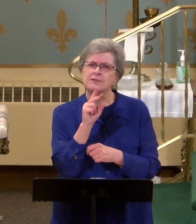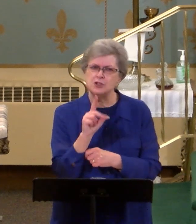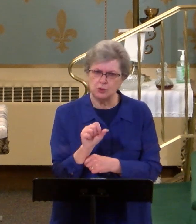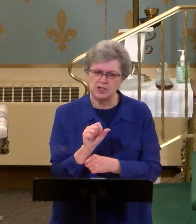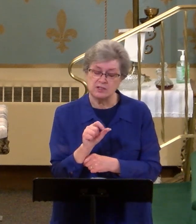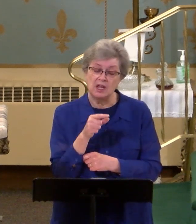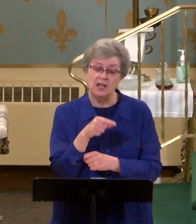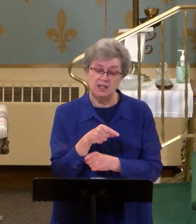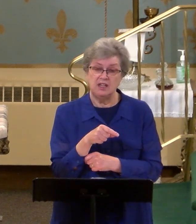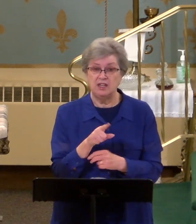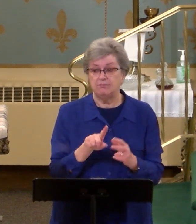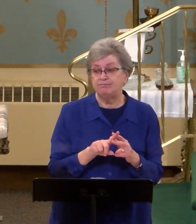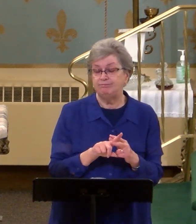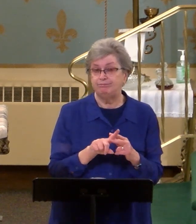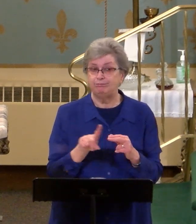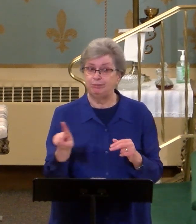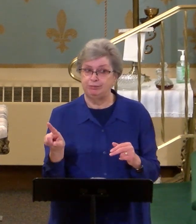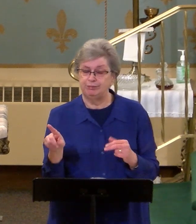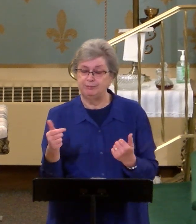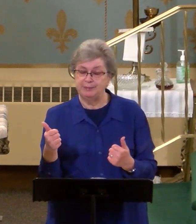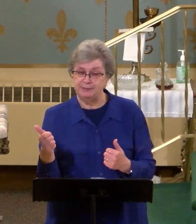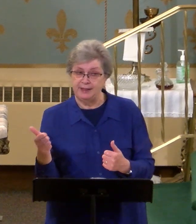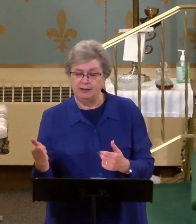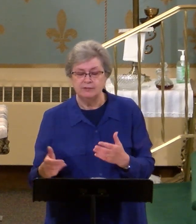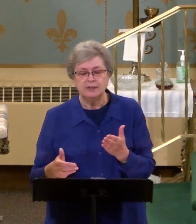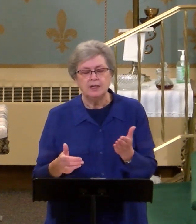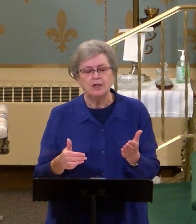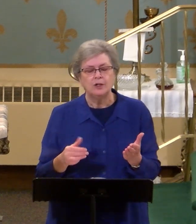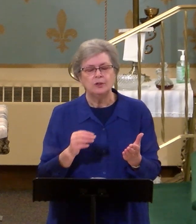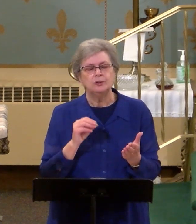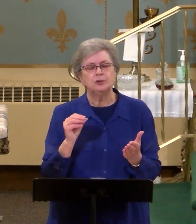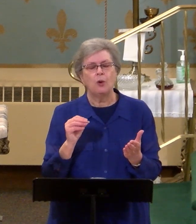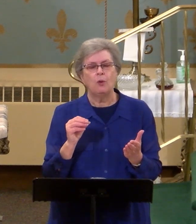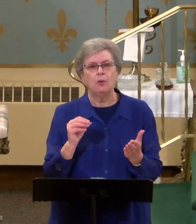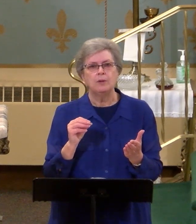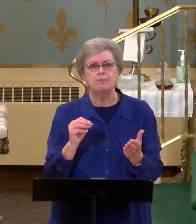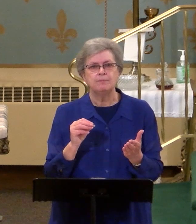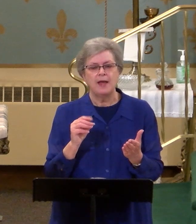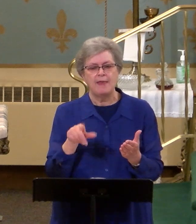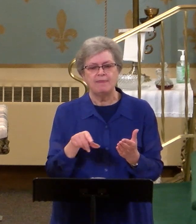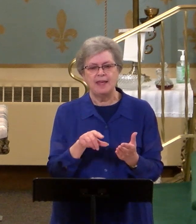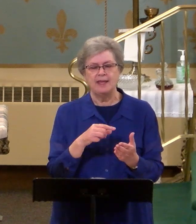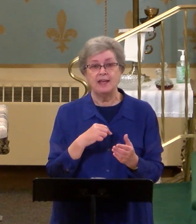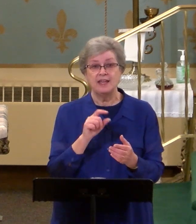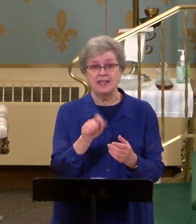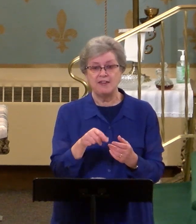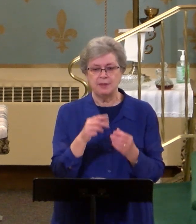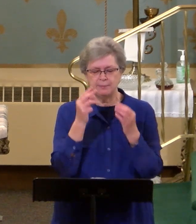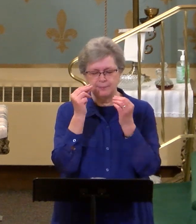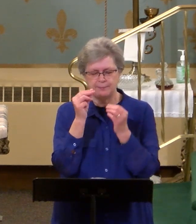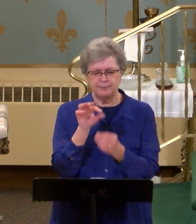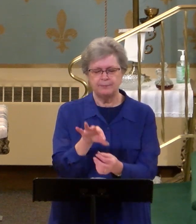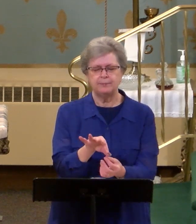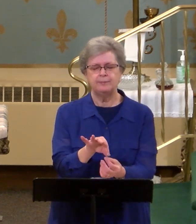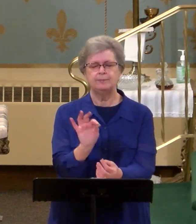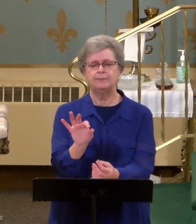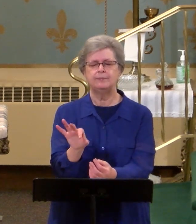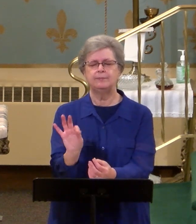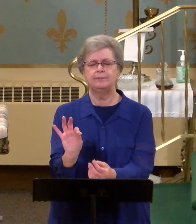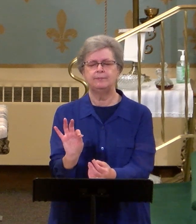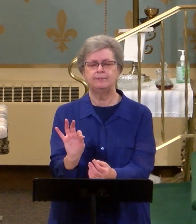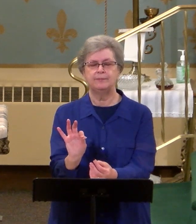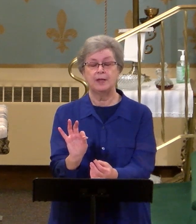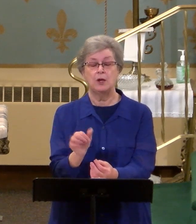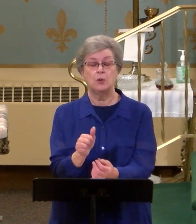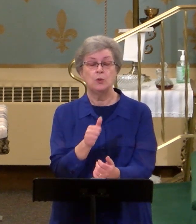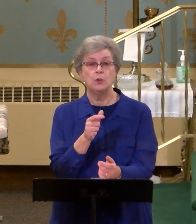Judas turned away to go to his own place." Then they gave lots to them, and the lot fell upon Matthias,